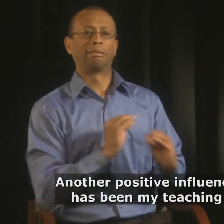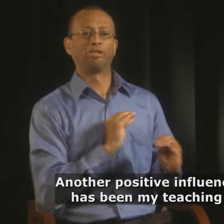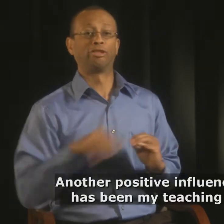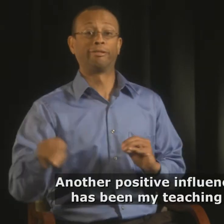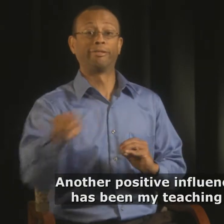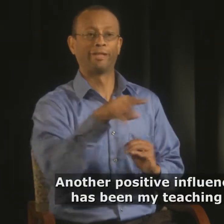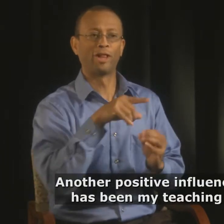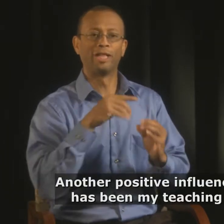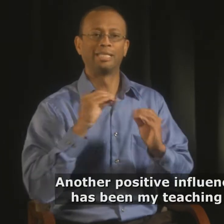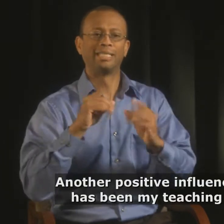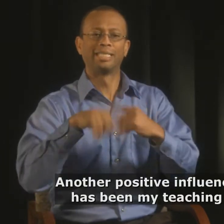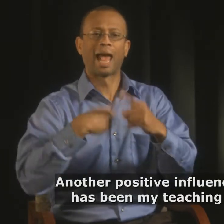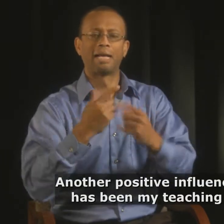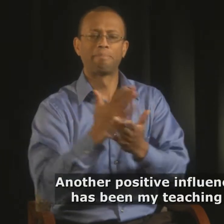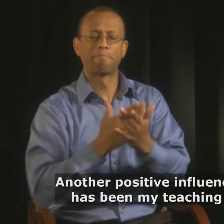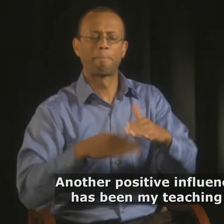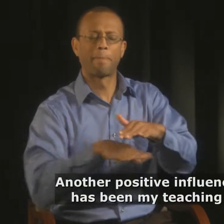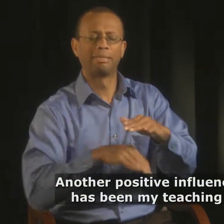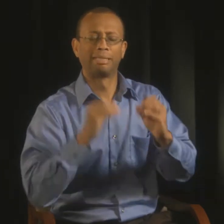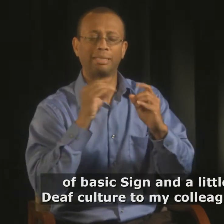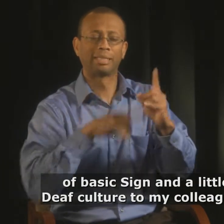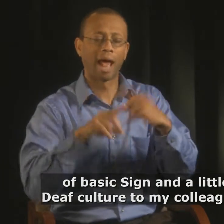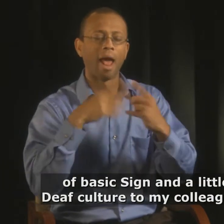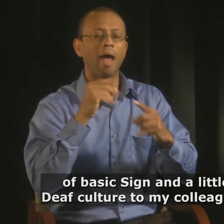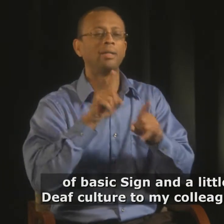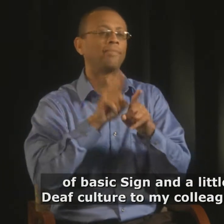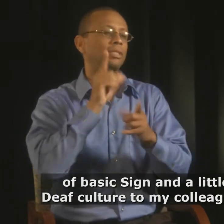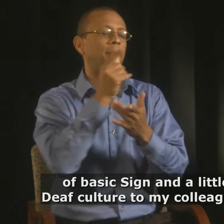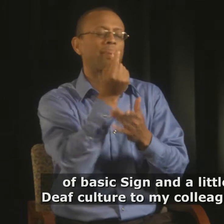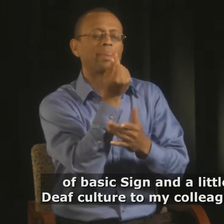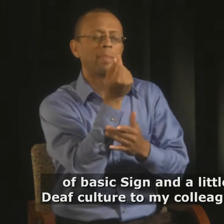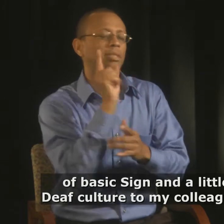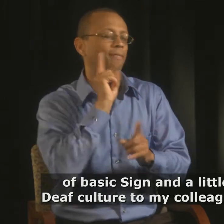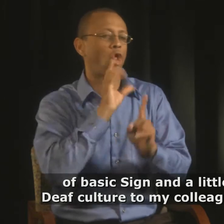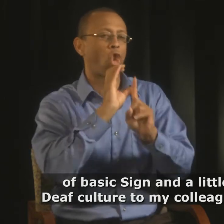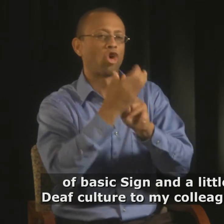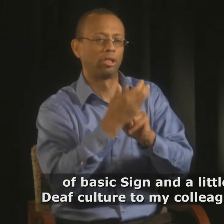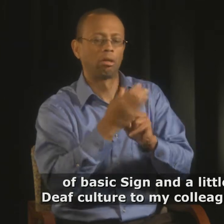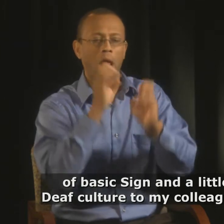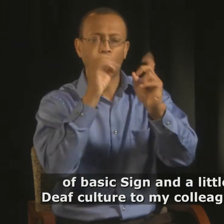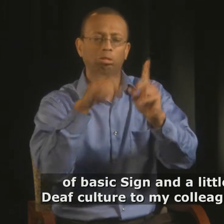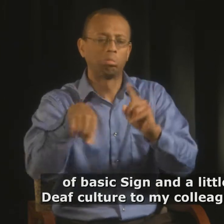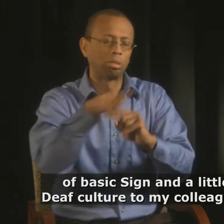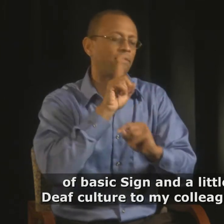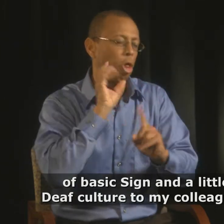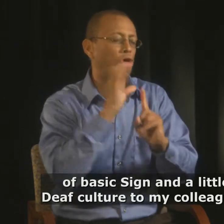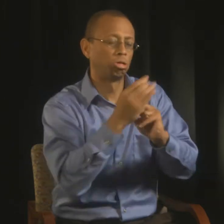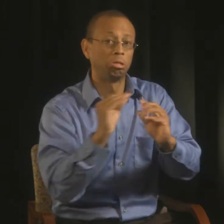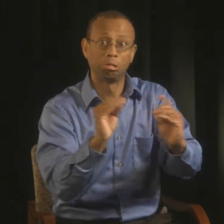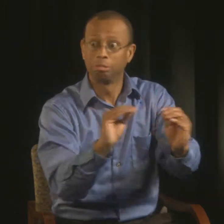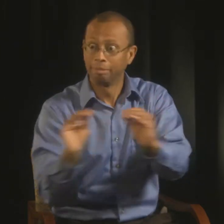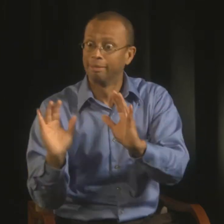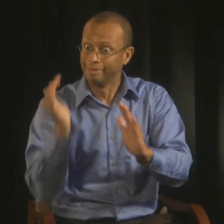Another positive influence has been my teaching of basic sign and a little deaf culture to my colleagues.